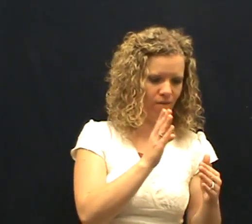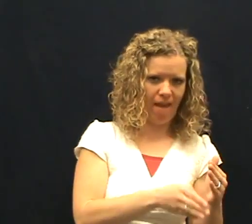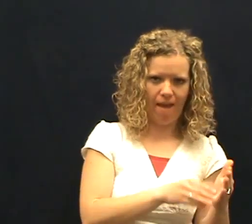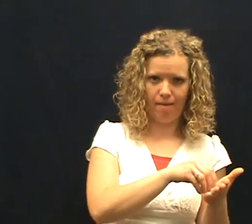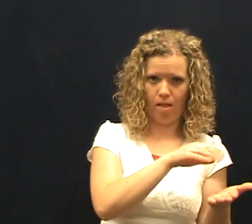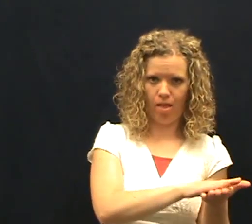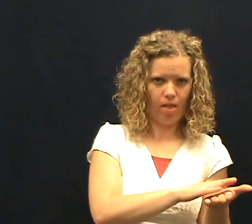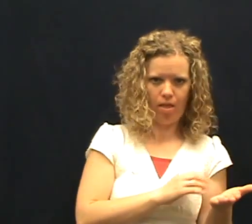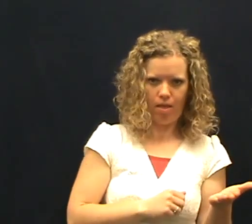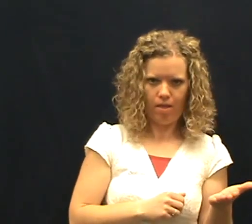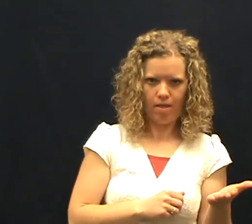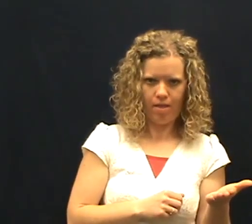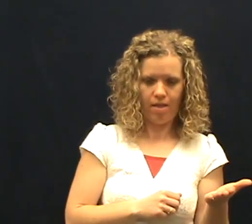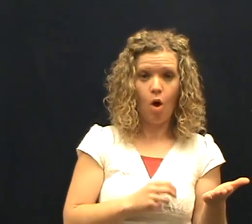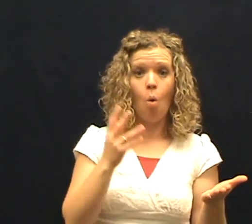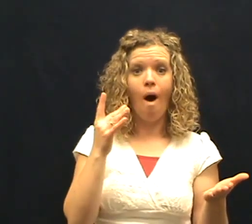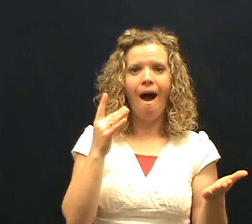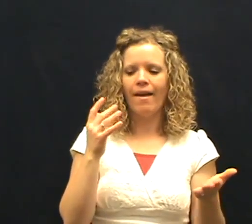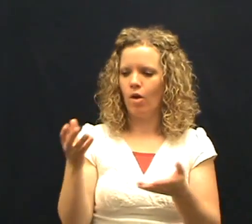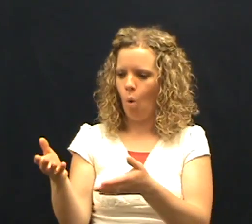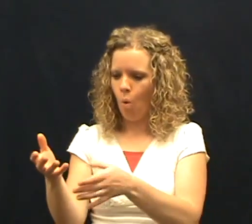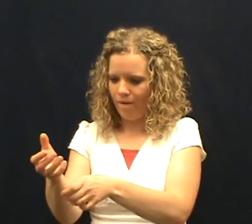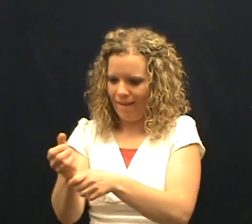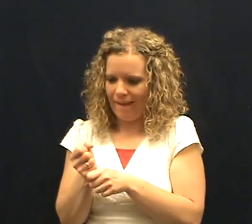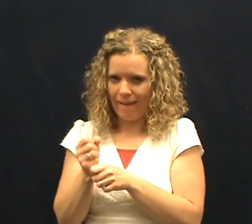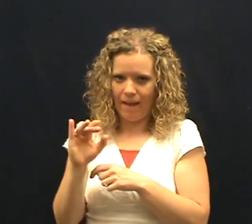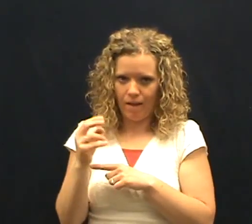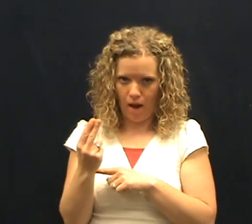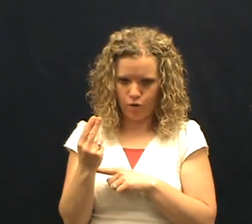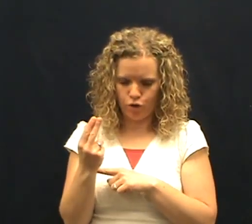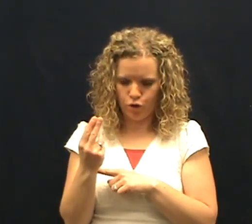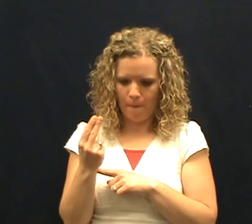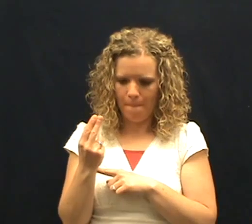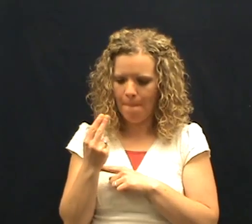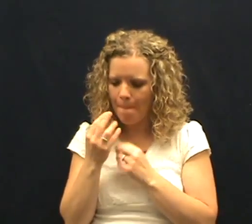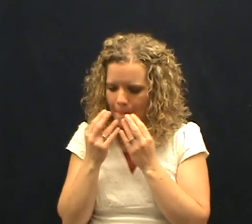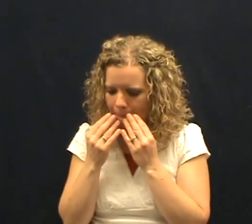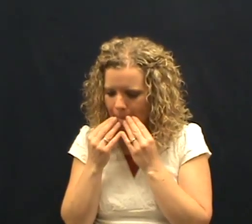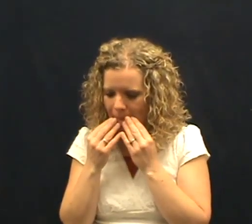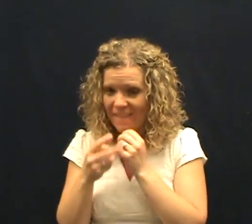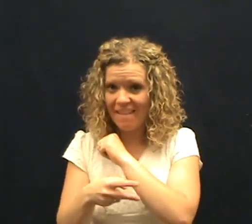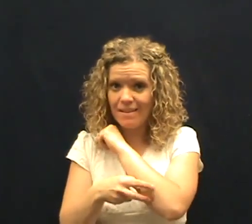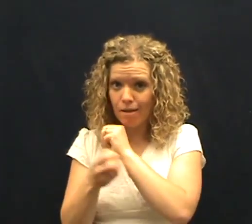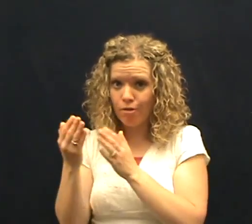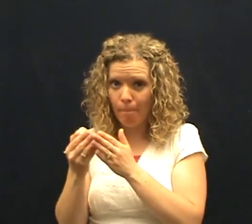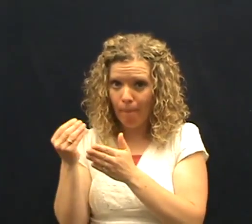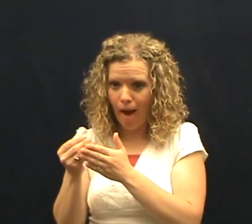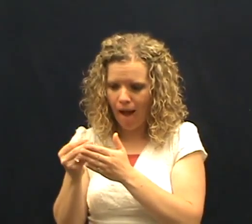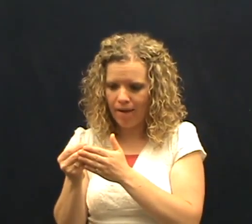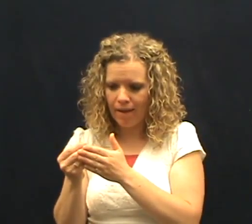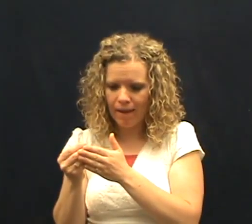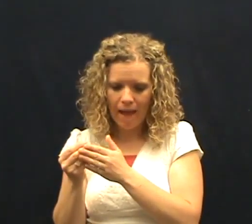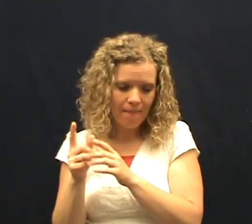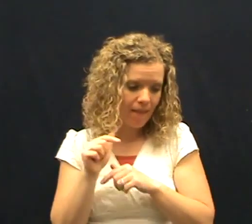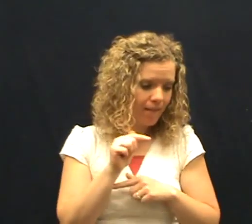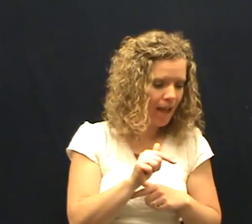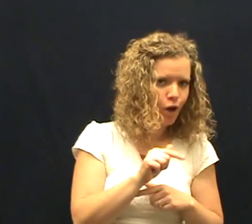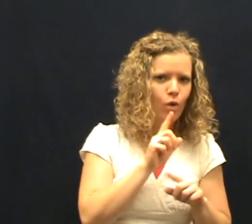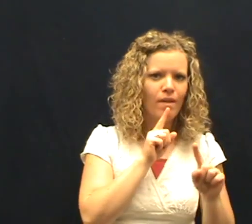take in cash, take some of it out, put it in their pocket, report the amount, and nobody would know that there's anything